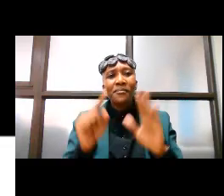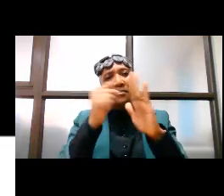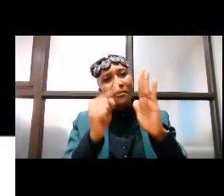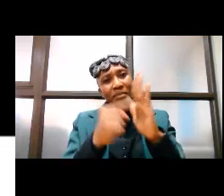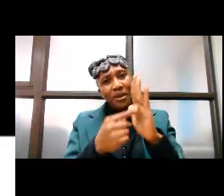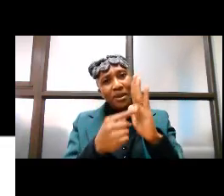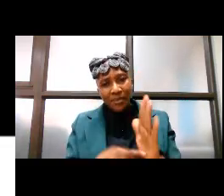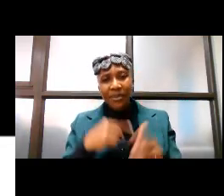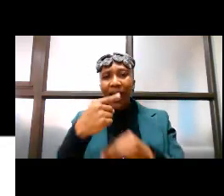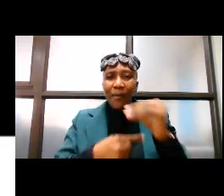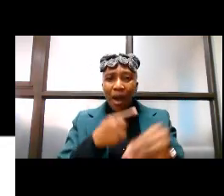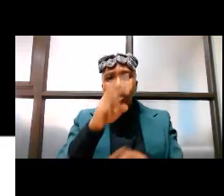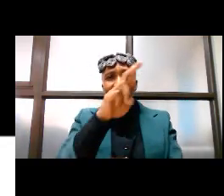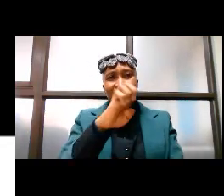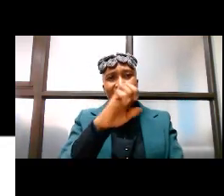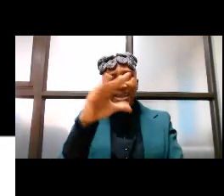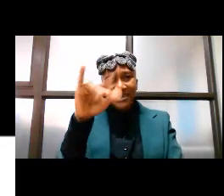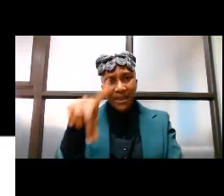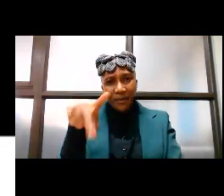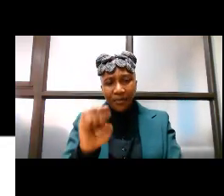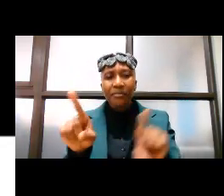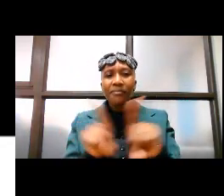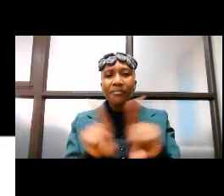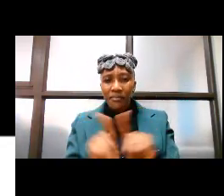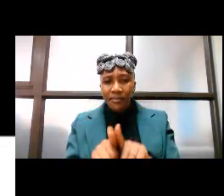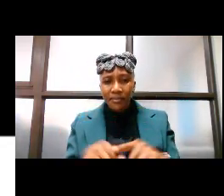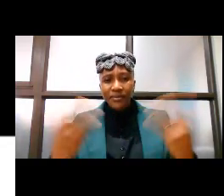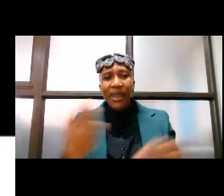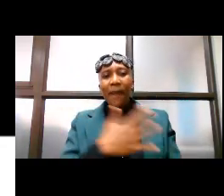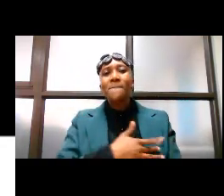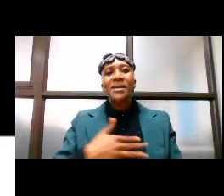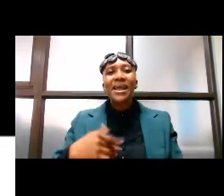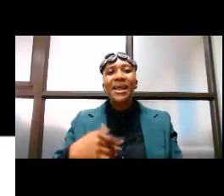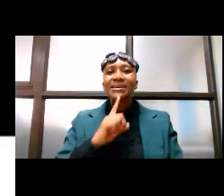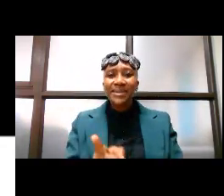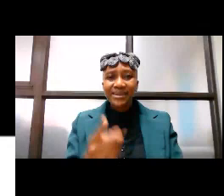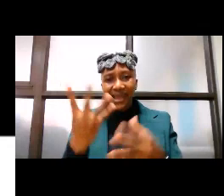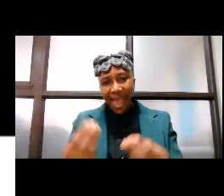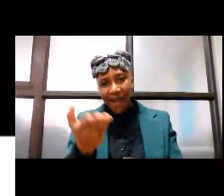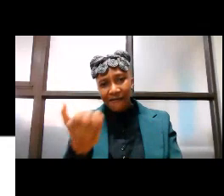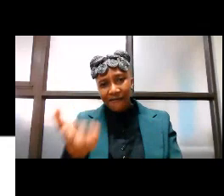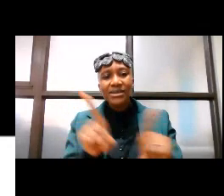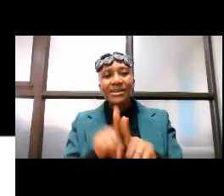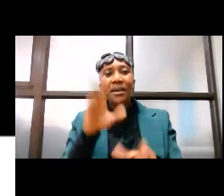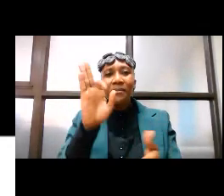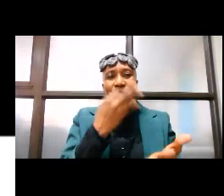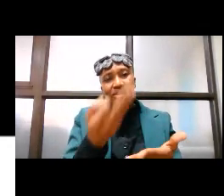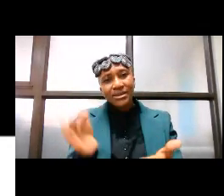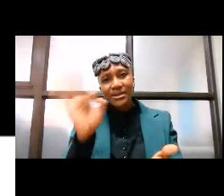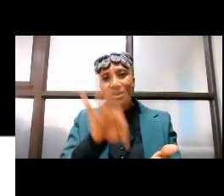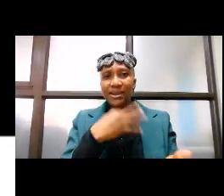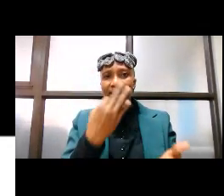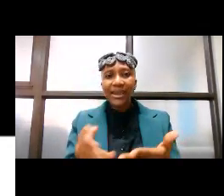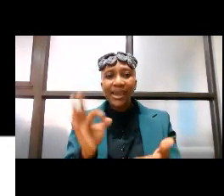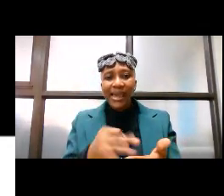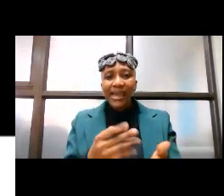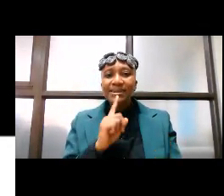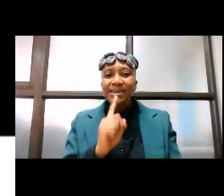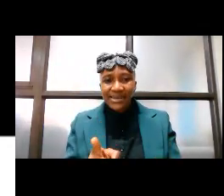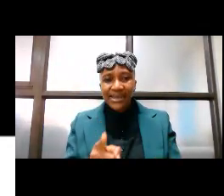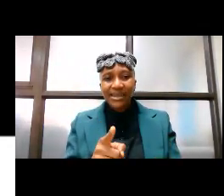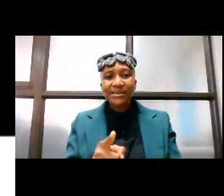instruction, and they also sent little musical instruments and wonderful things they